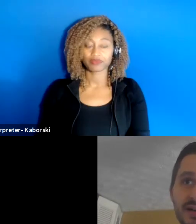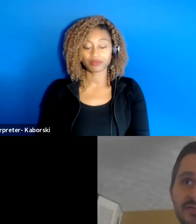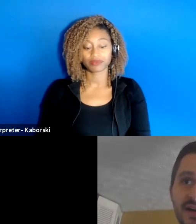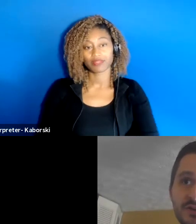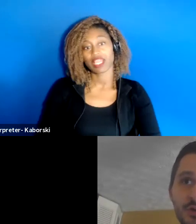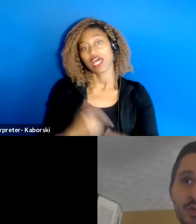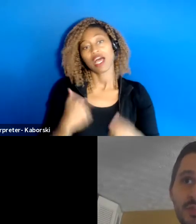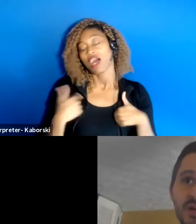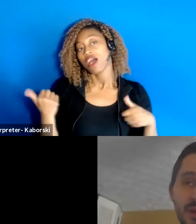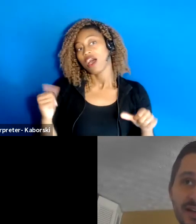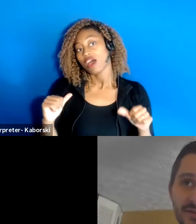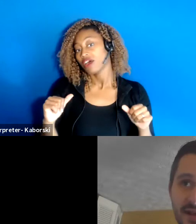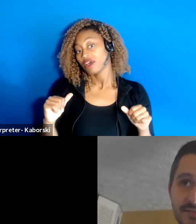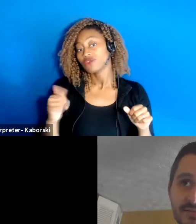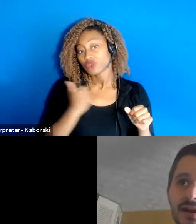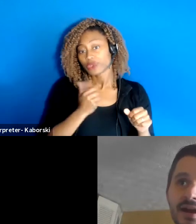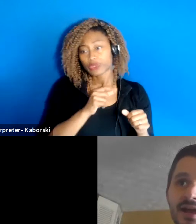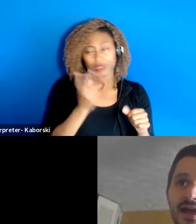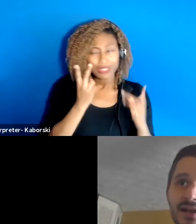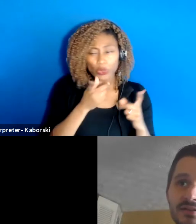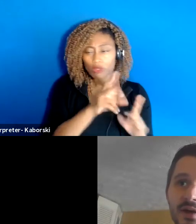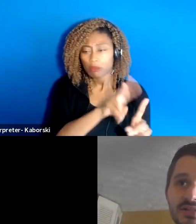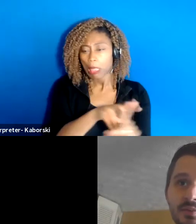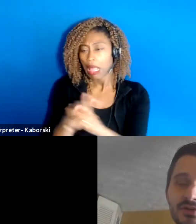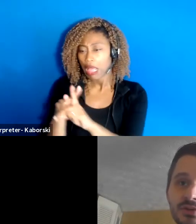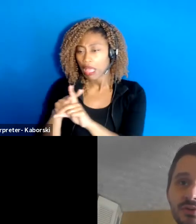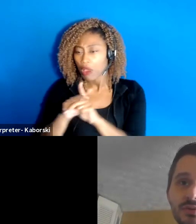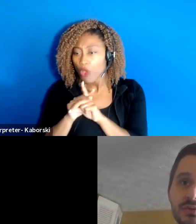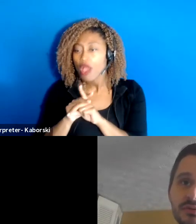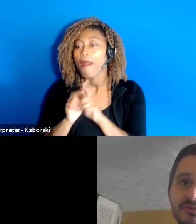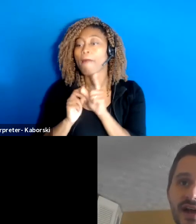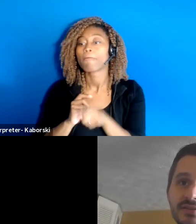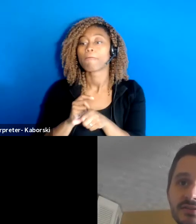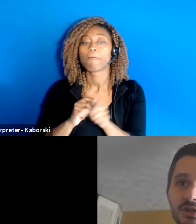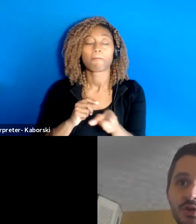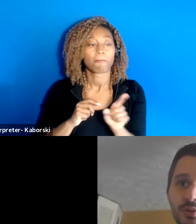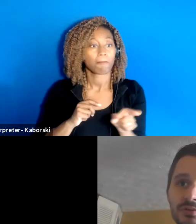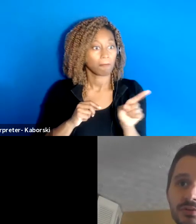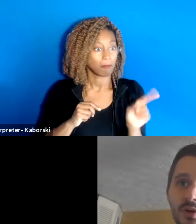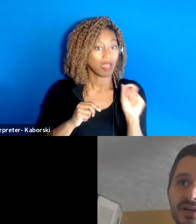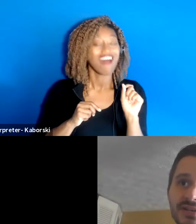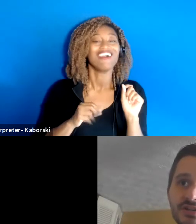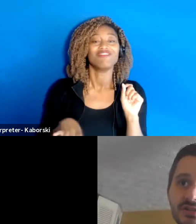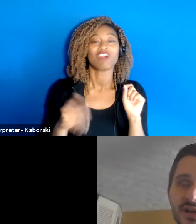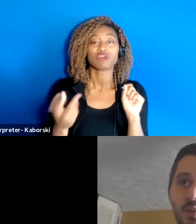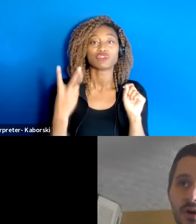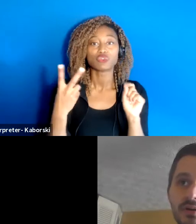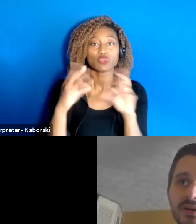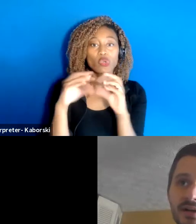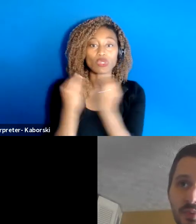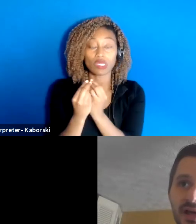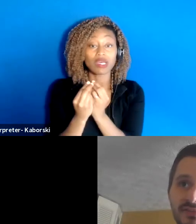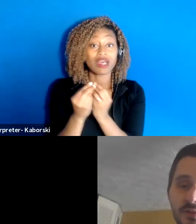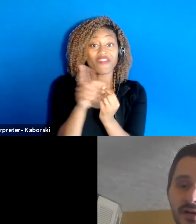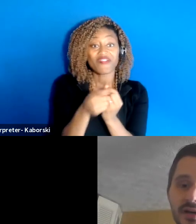around trying to find who would be applying for that. And I was able to find 2 organizations that